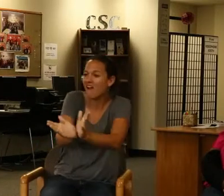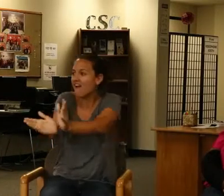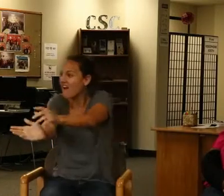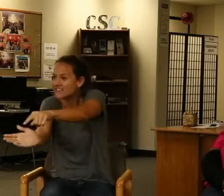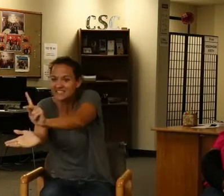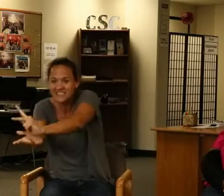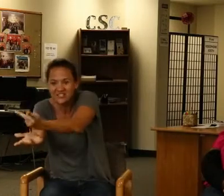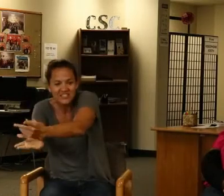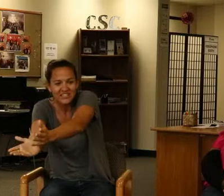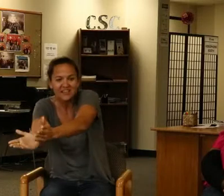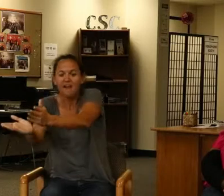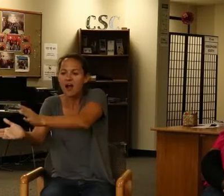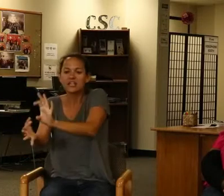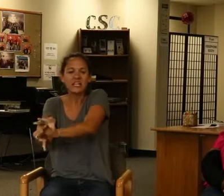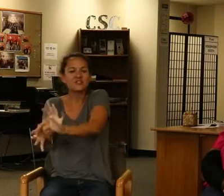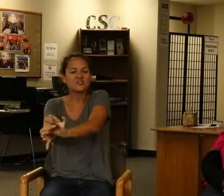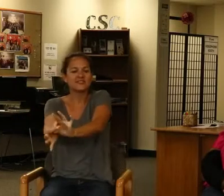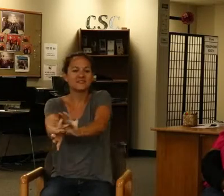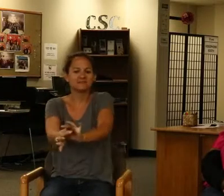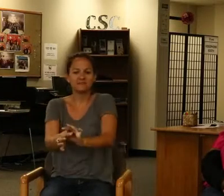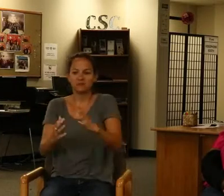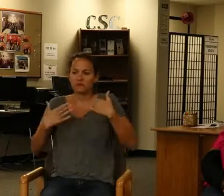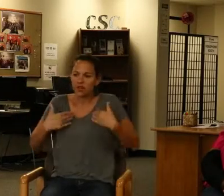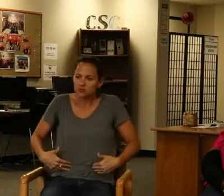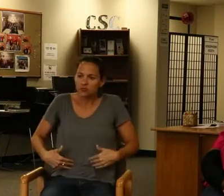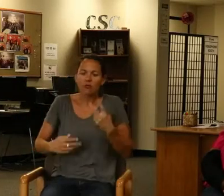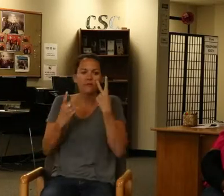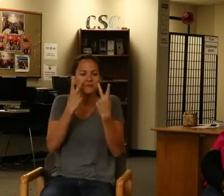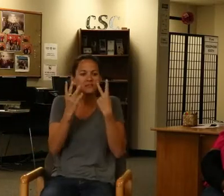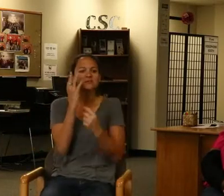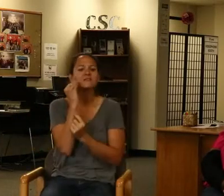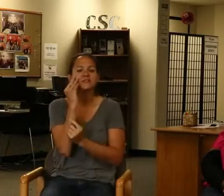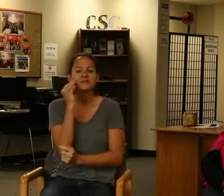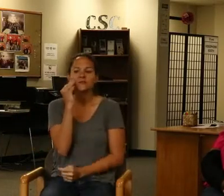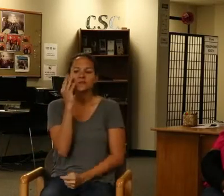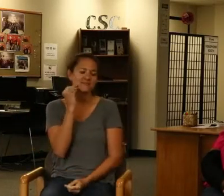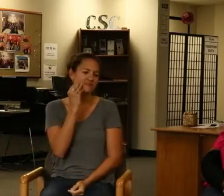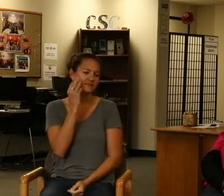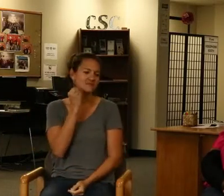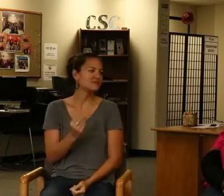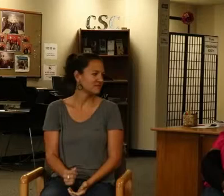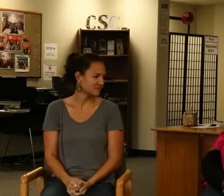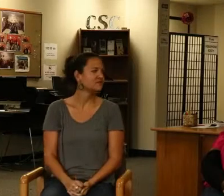is the bathroom. You can bring the book. This is the kitchen, and then he can make the connection between the book and the